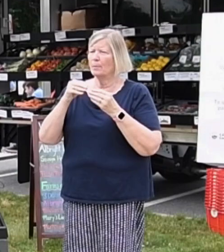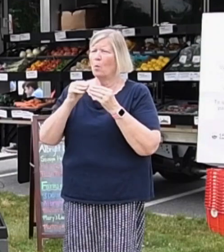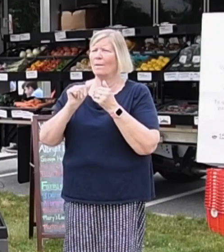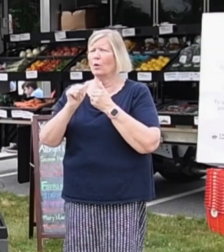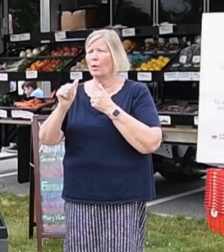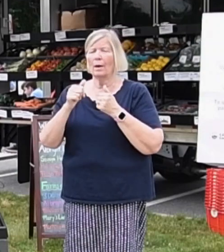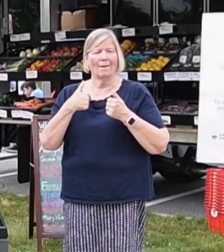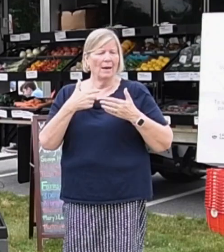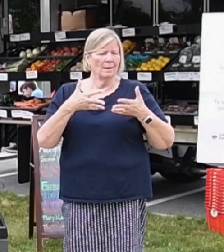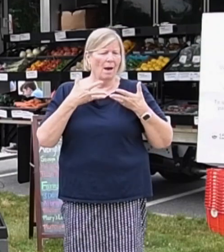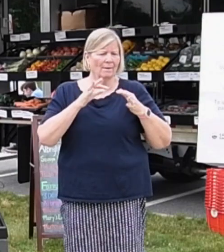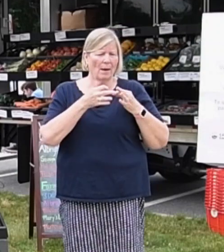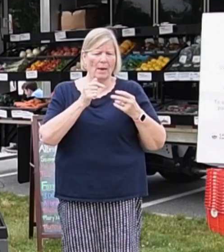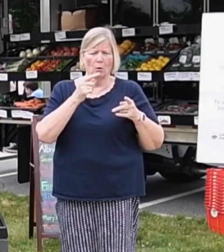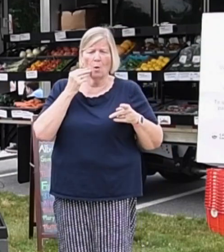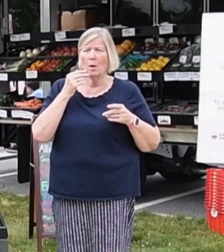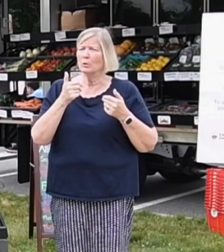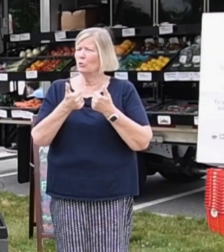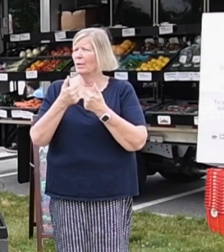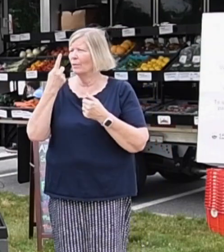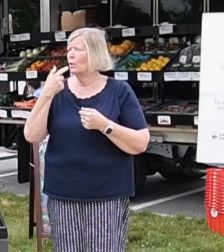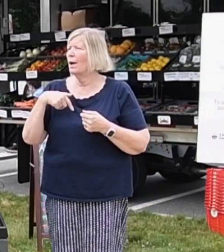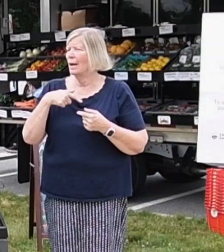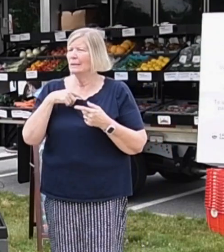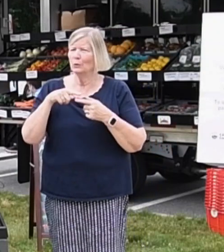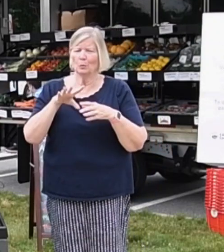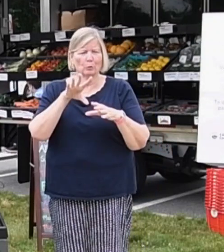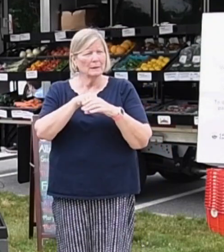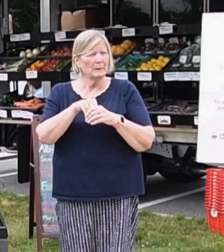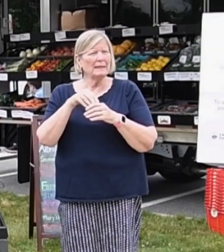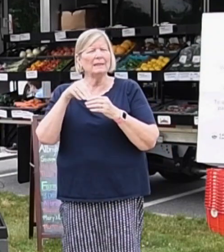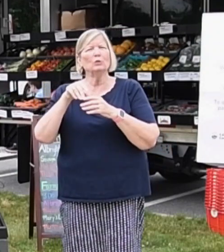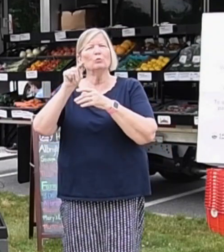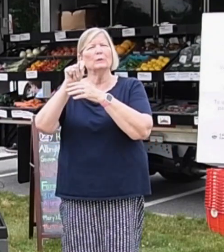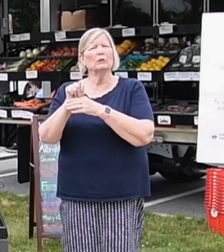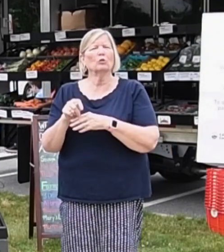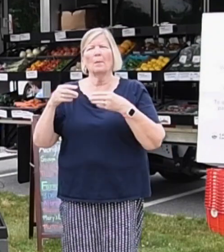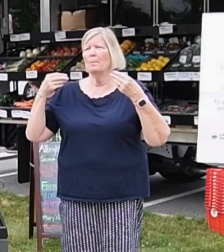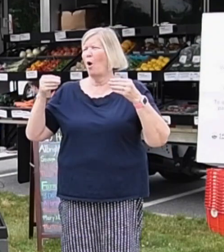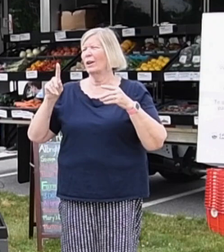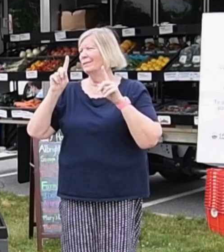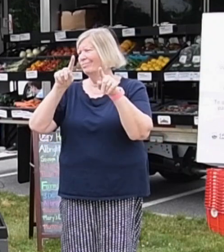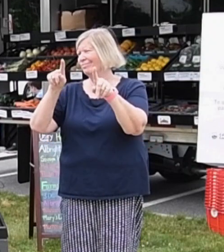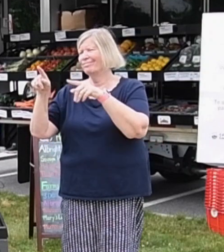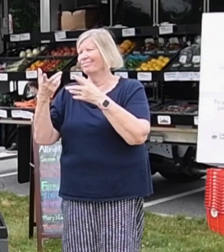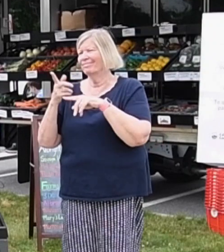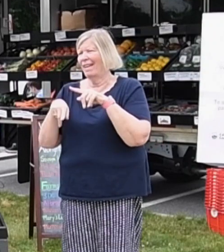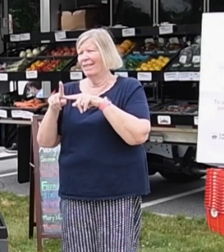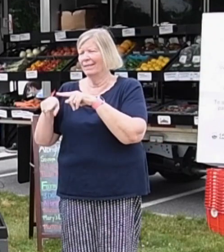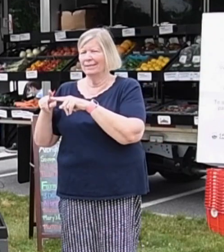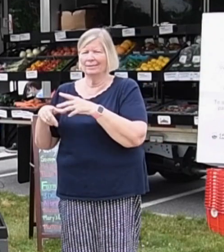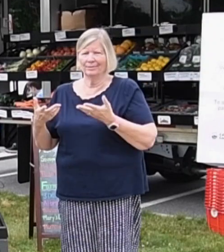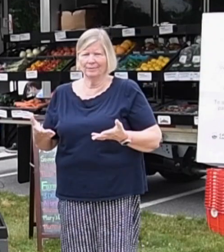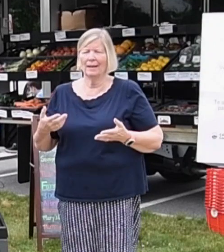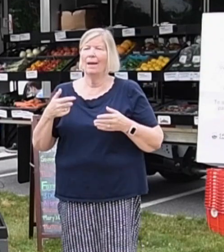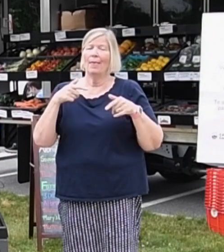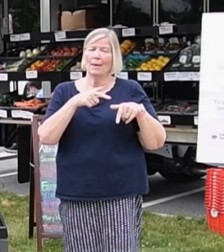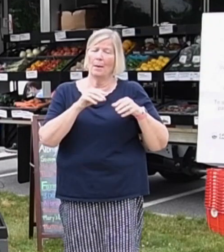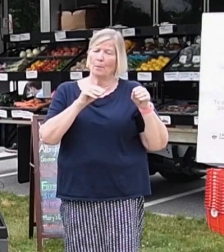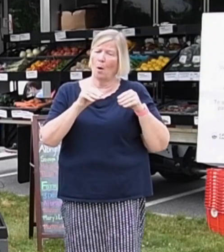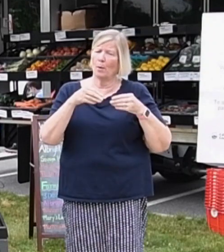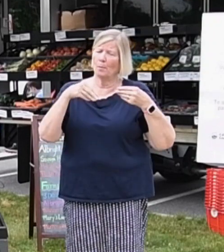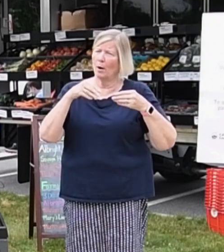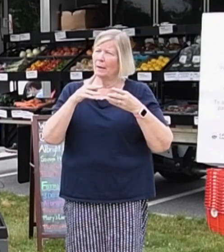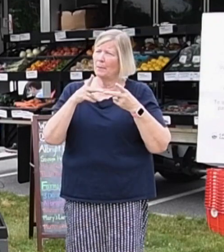young family at home, it can be challenging for us to participate in traditional markets. The mobile marketplace enables us to reach